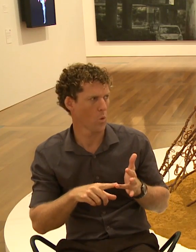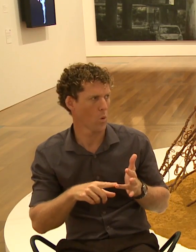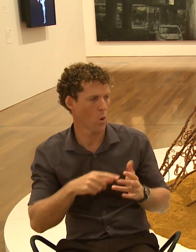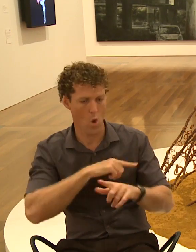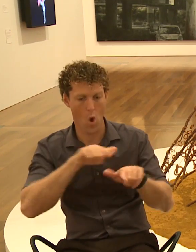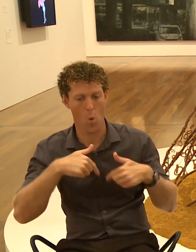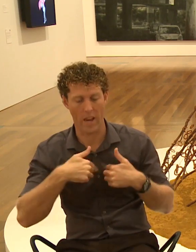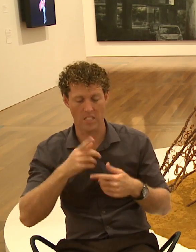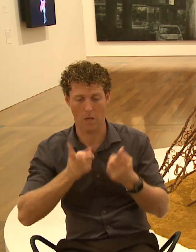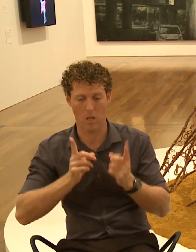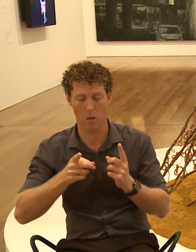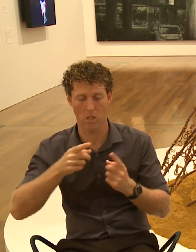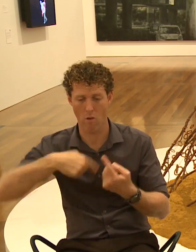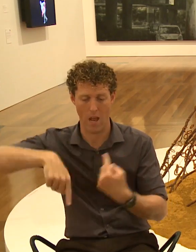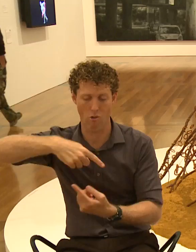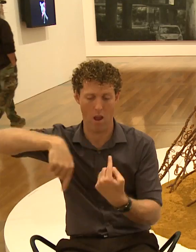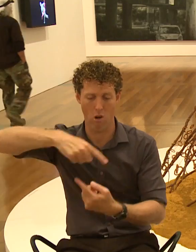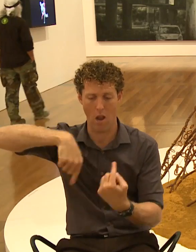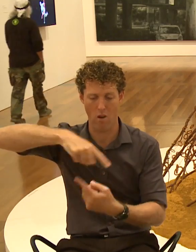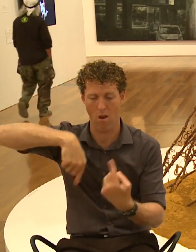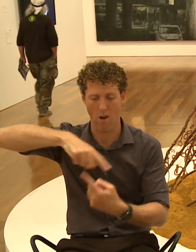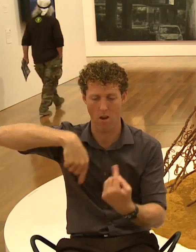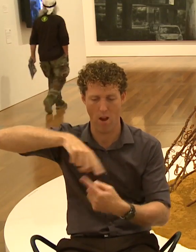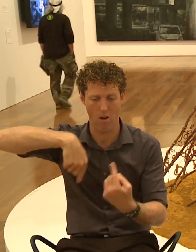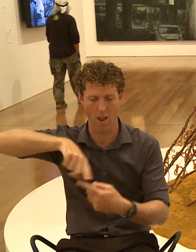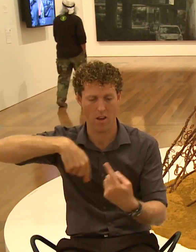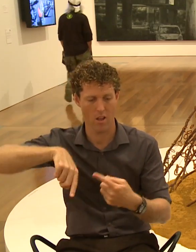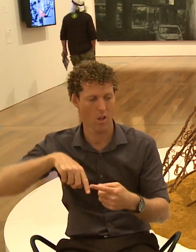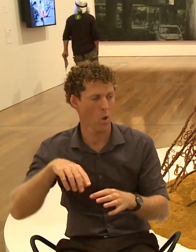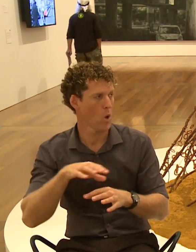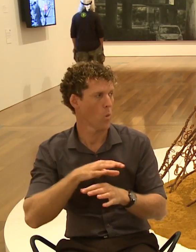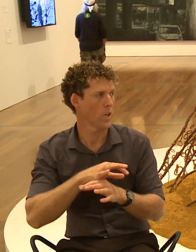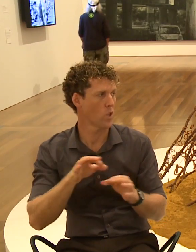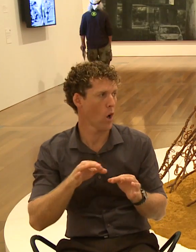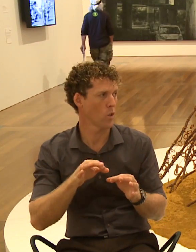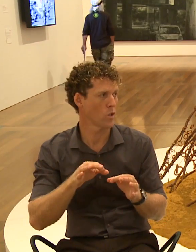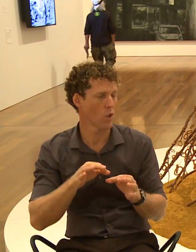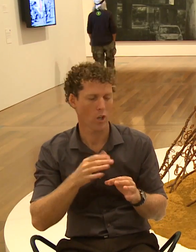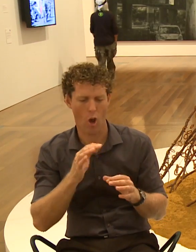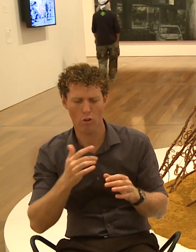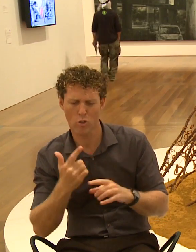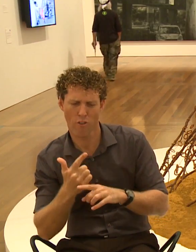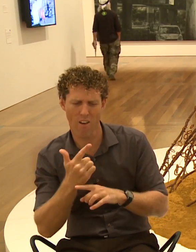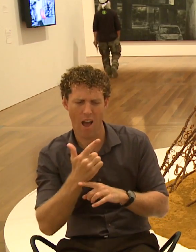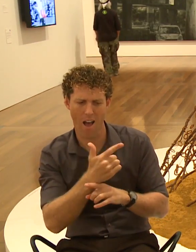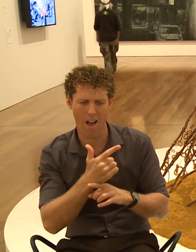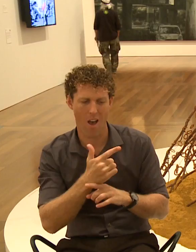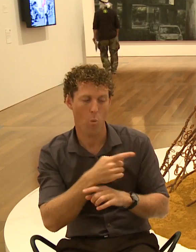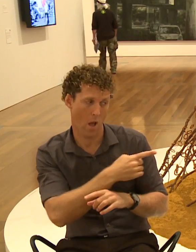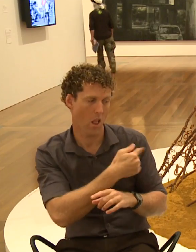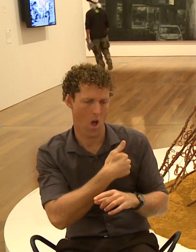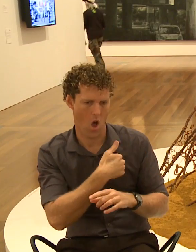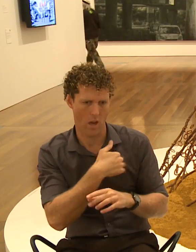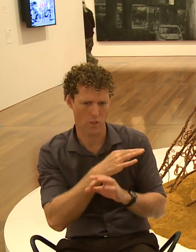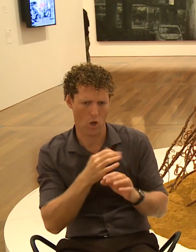go round and round in circles. You know, and we don't go too far away. Well, I